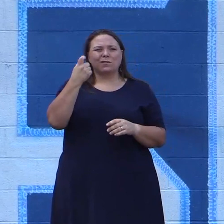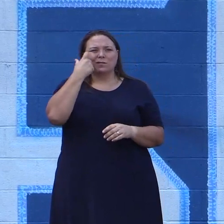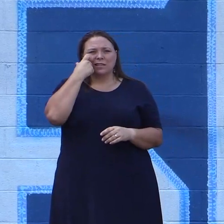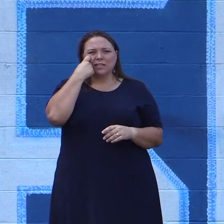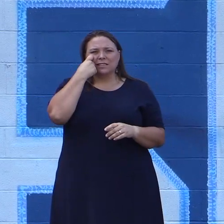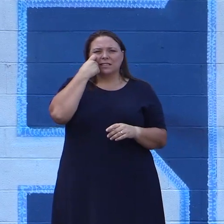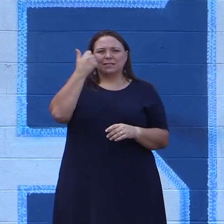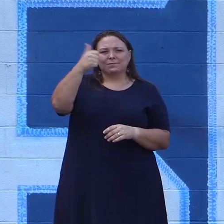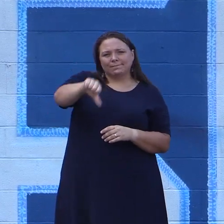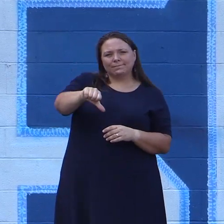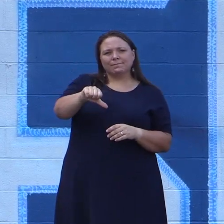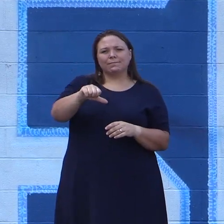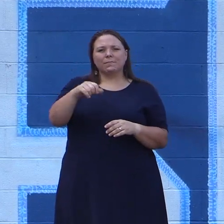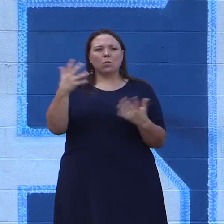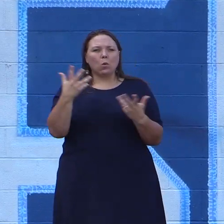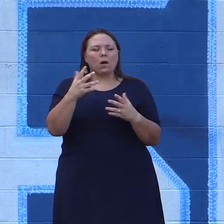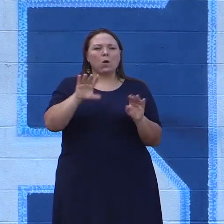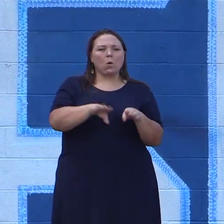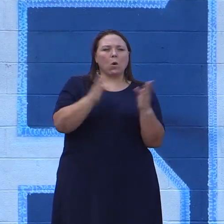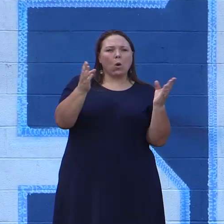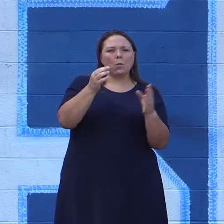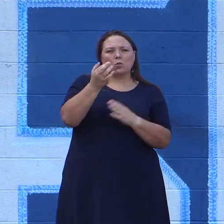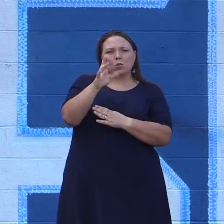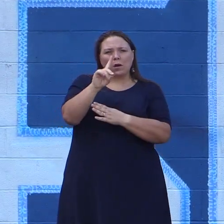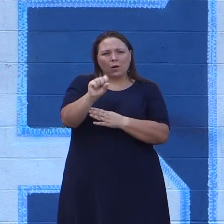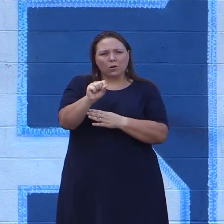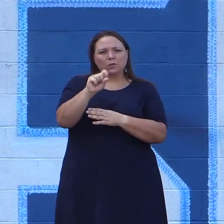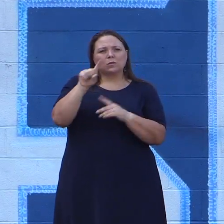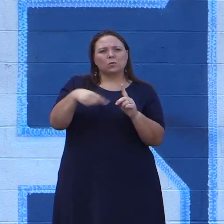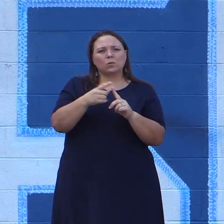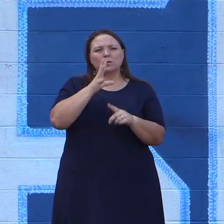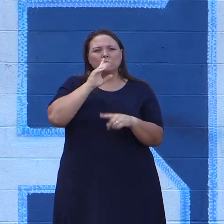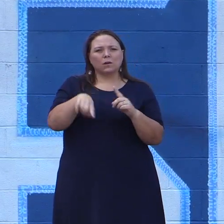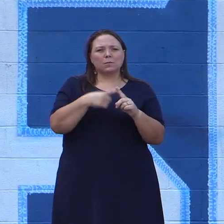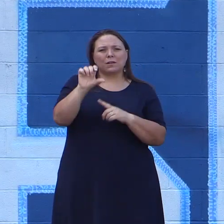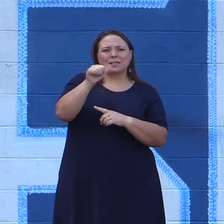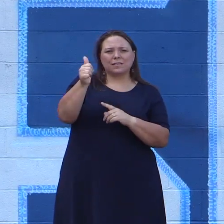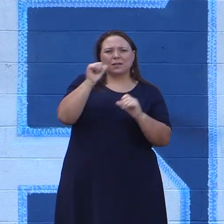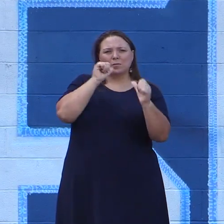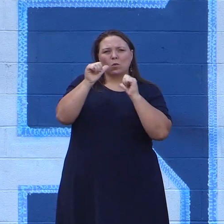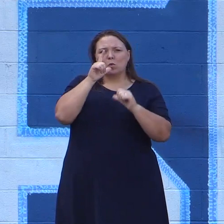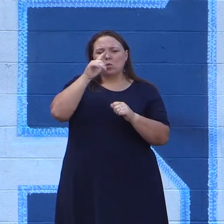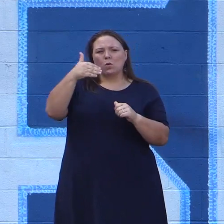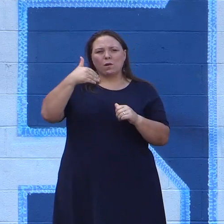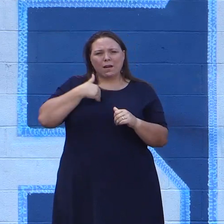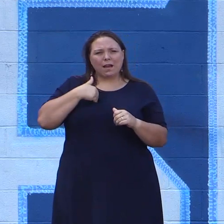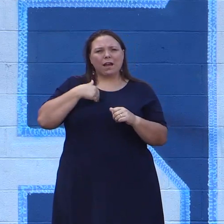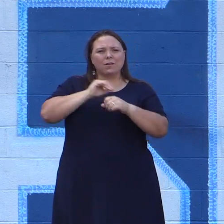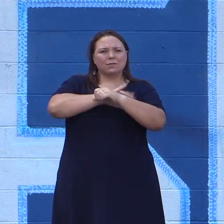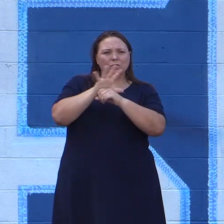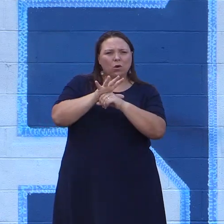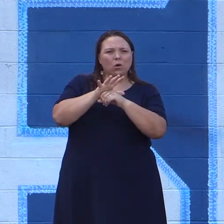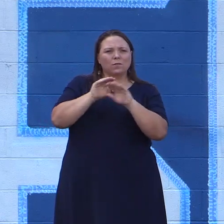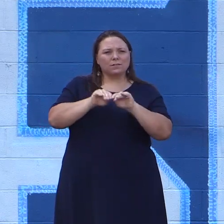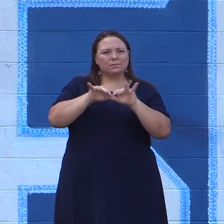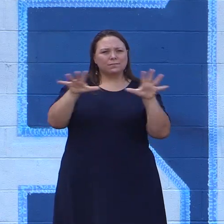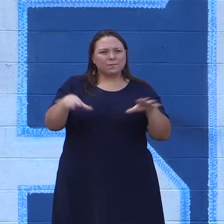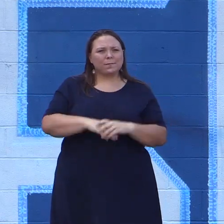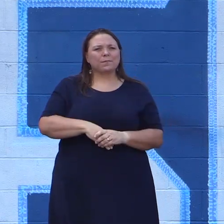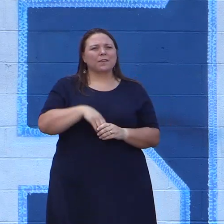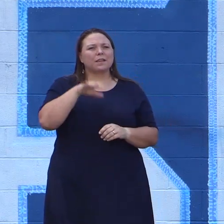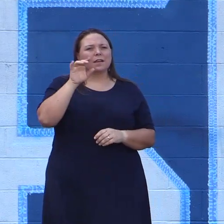records request for information when we asked about the 10 bars that had had COVID-related outbreaks. The open